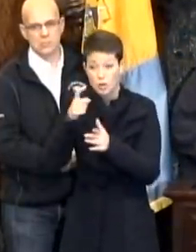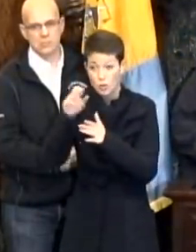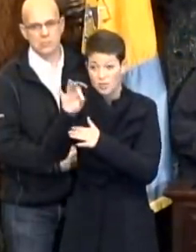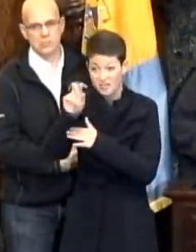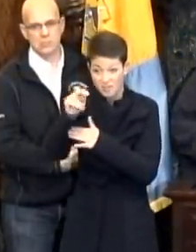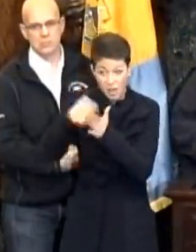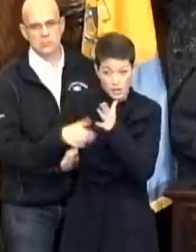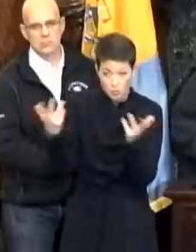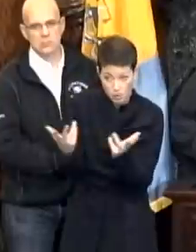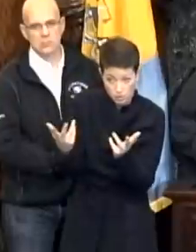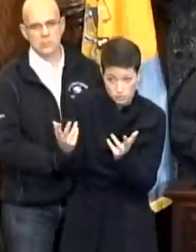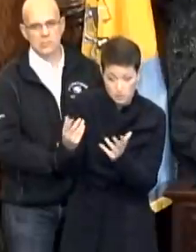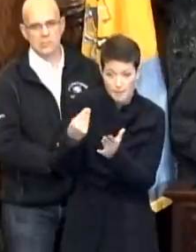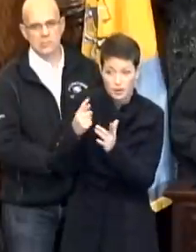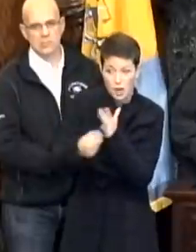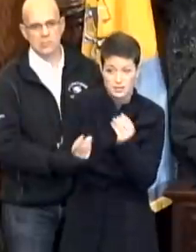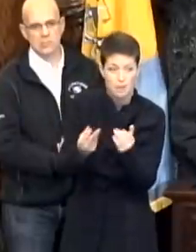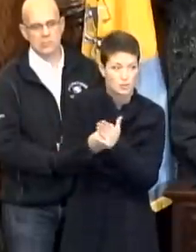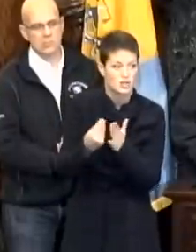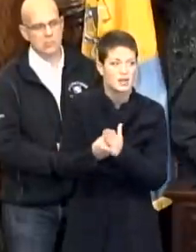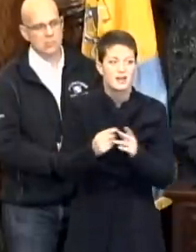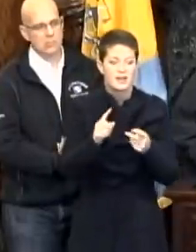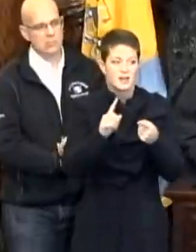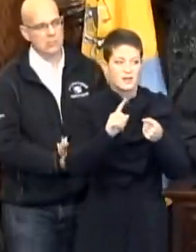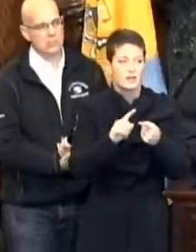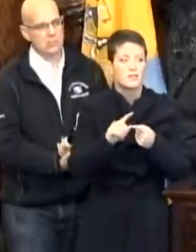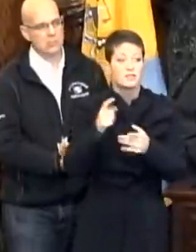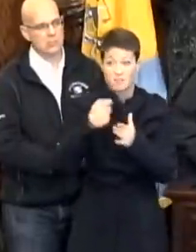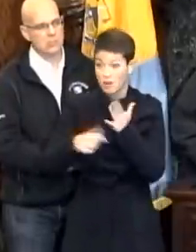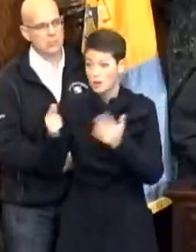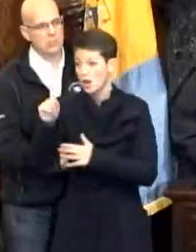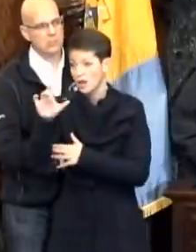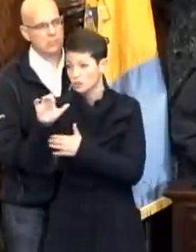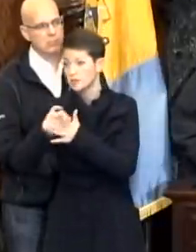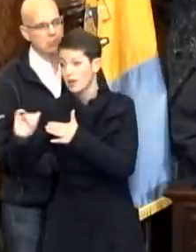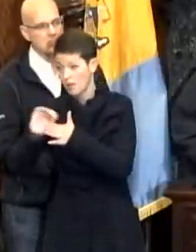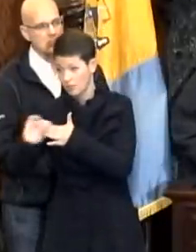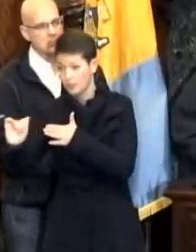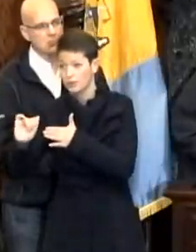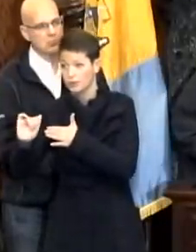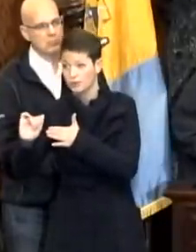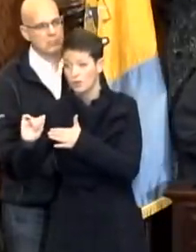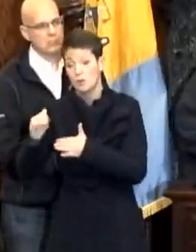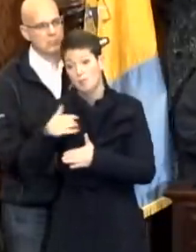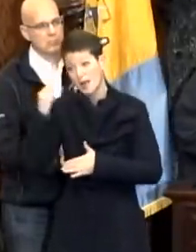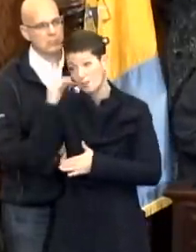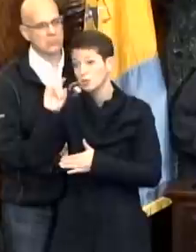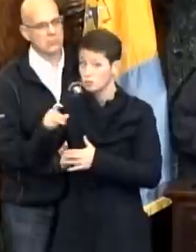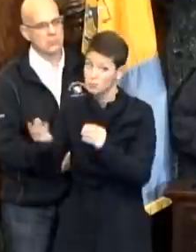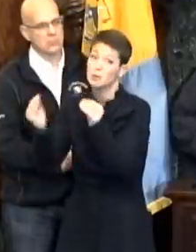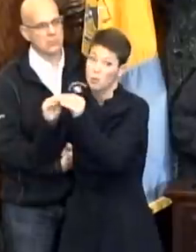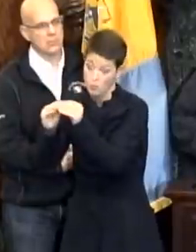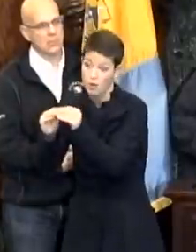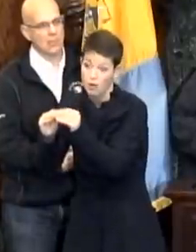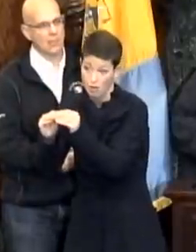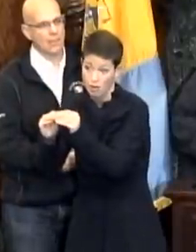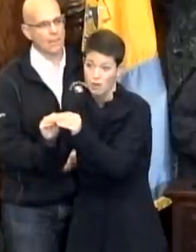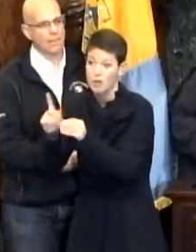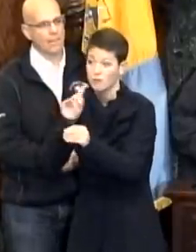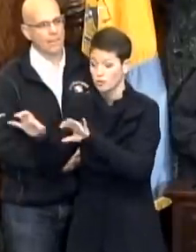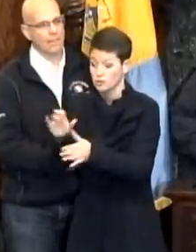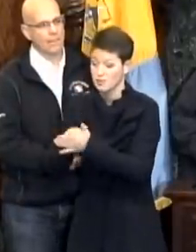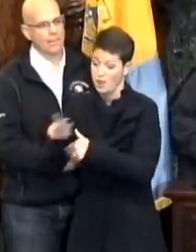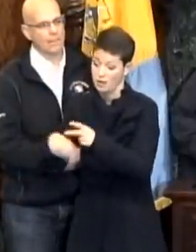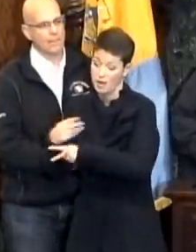fine is? I can answer the second question. The fine is $100, which in my opinion at least should be higher for engaging in that